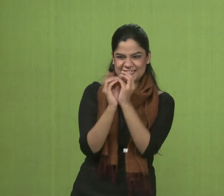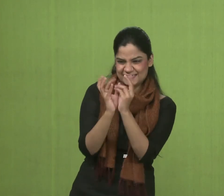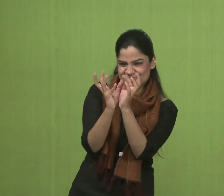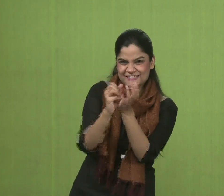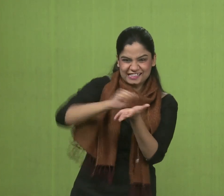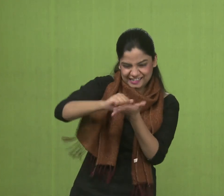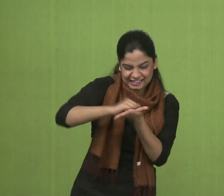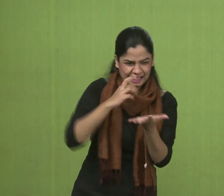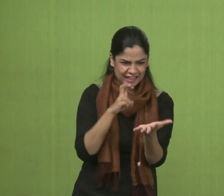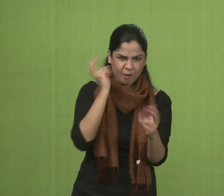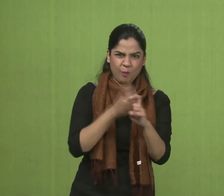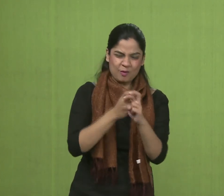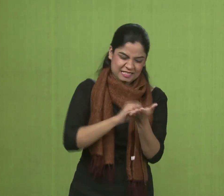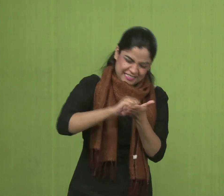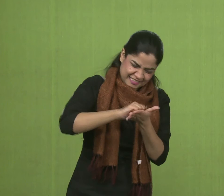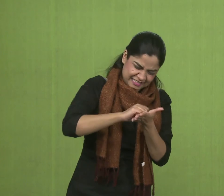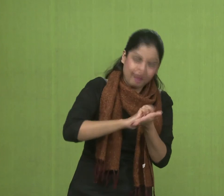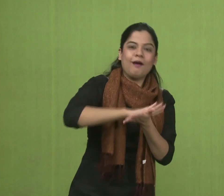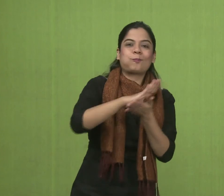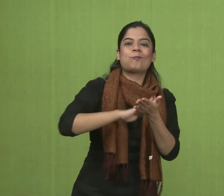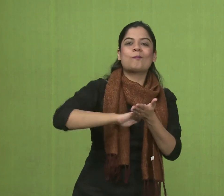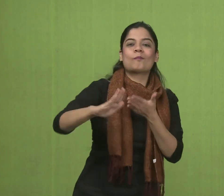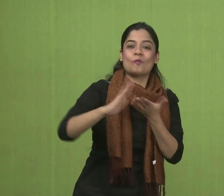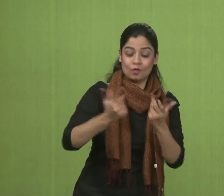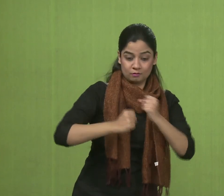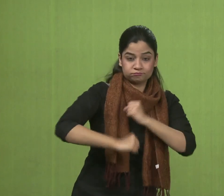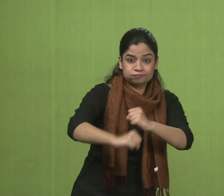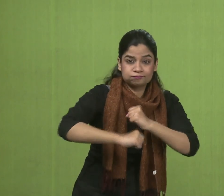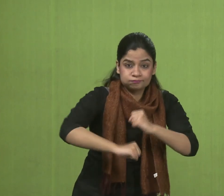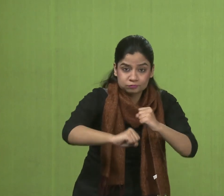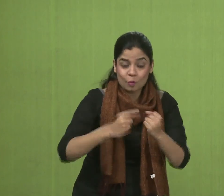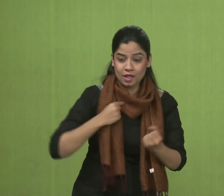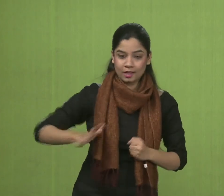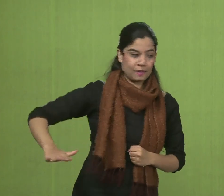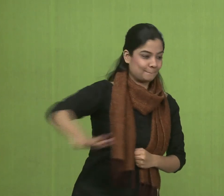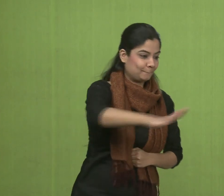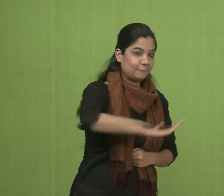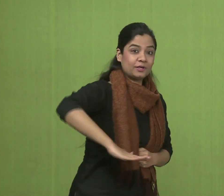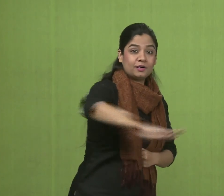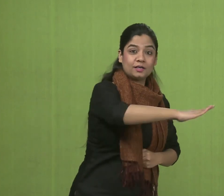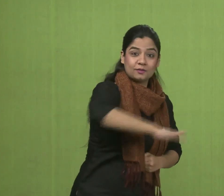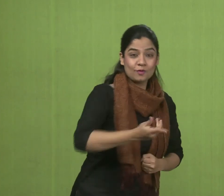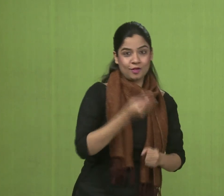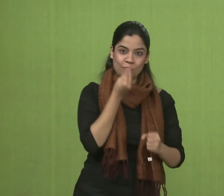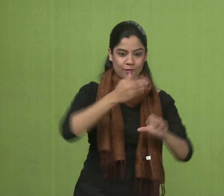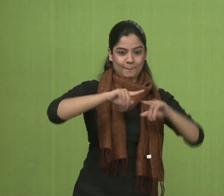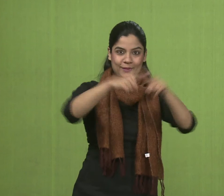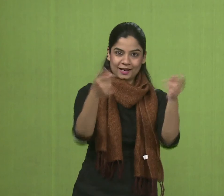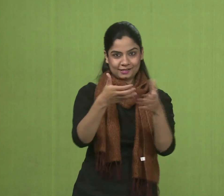the utensils. For mopping the floor, we need different items. To clean the plates, etc., we need